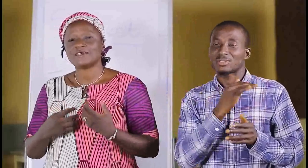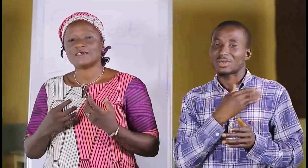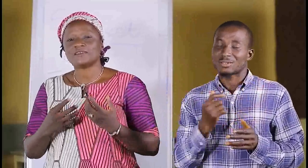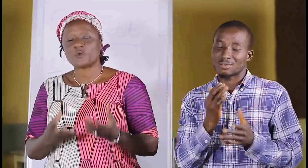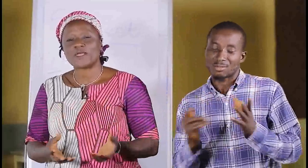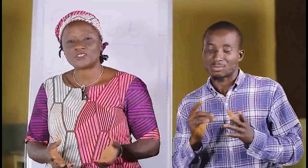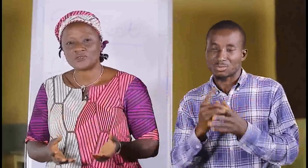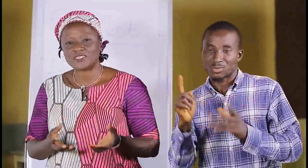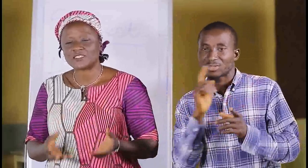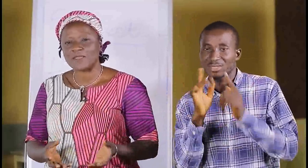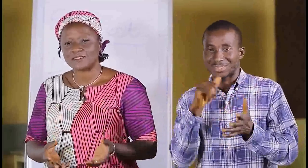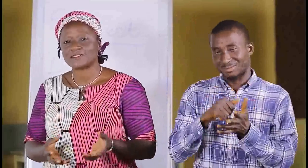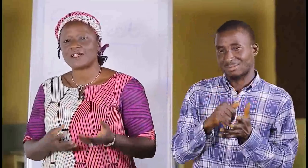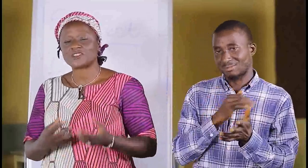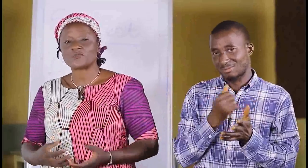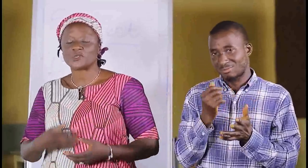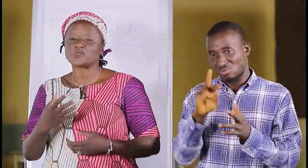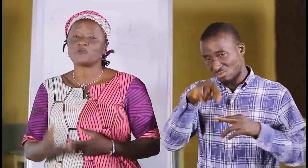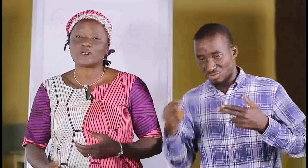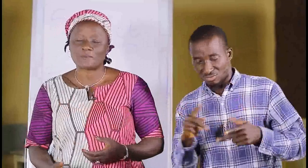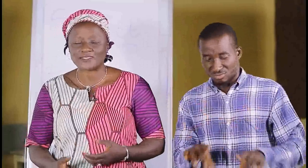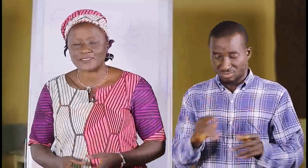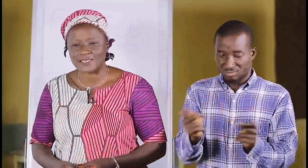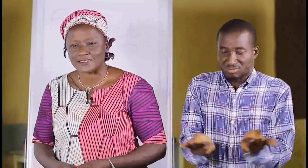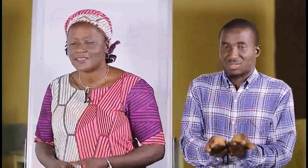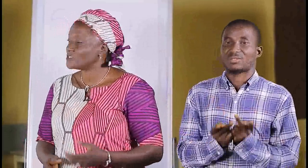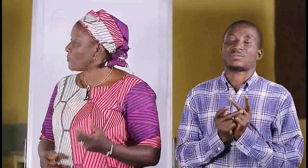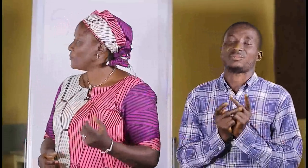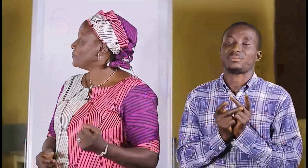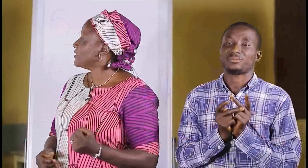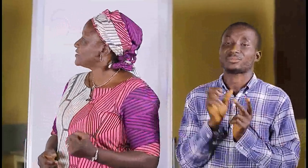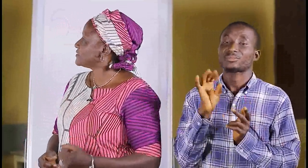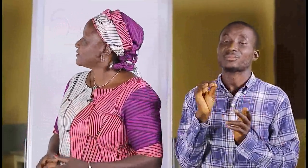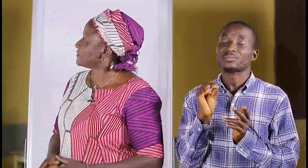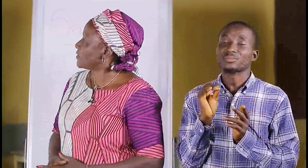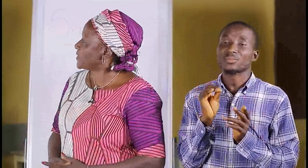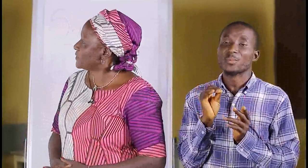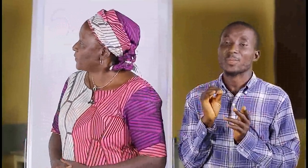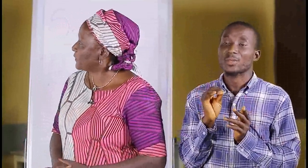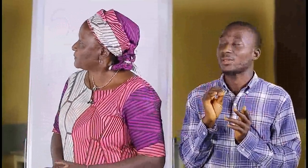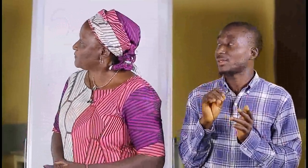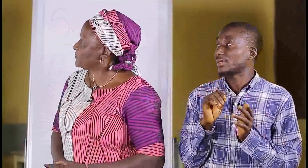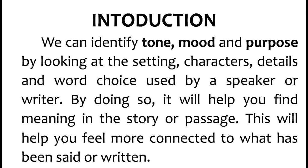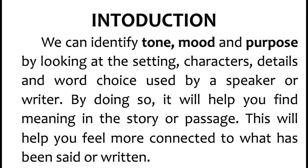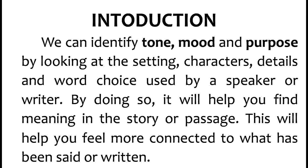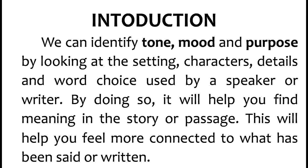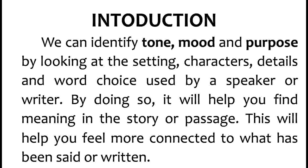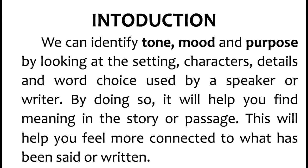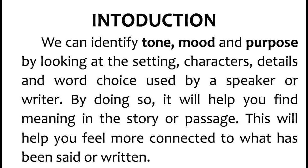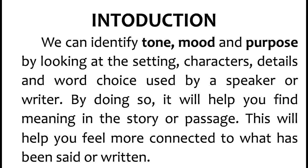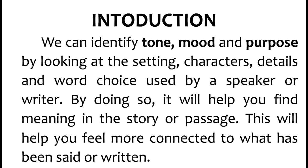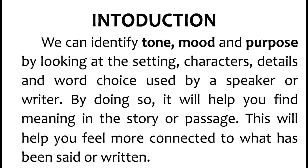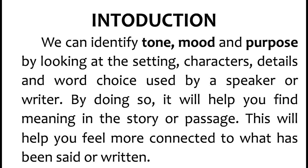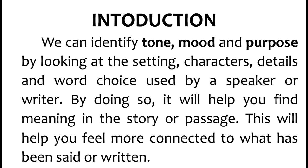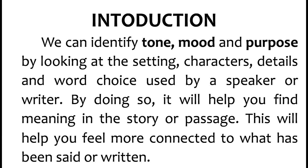and your reaction takes place as a result of what the person says. So let's come along. By way